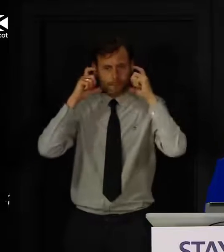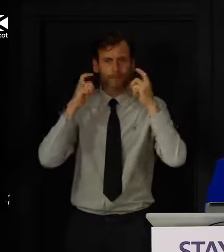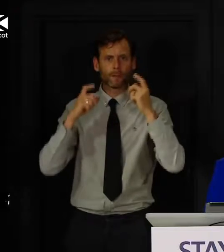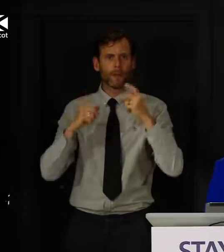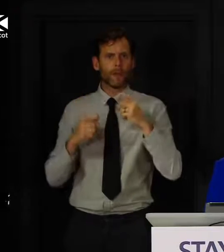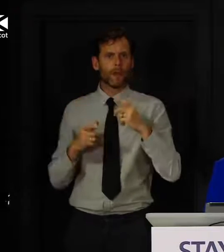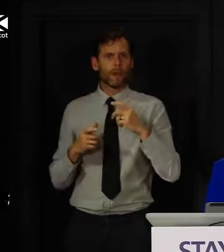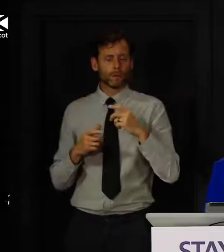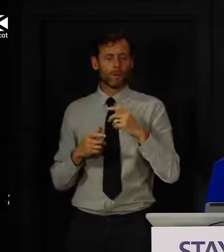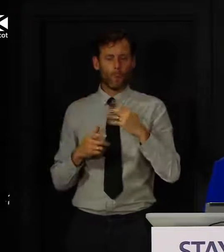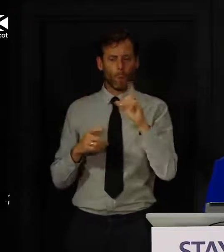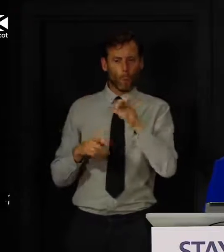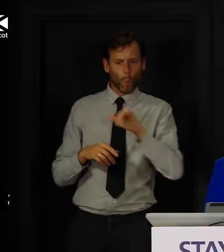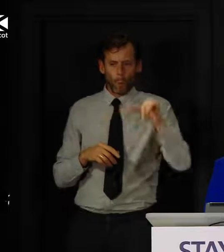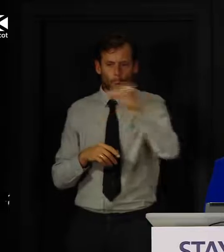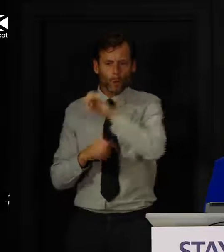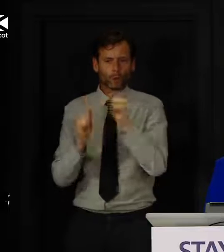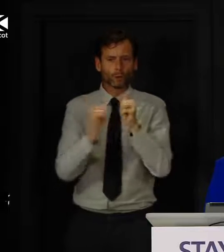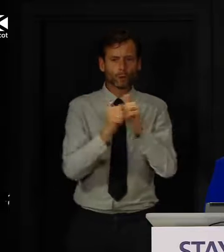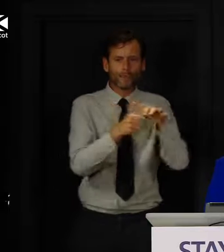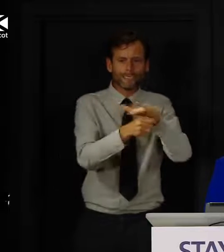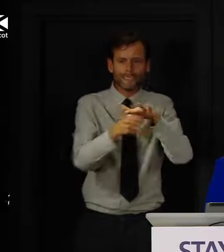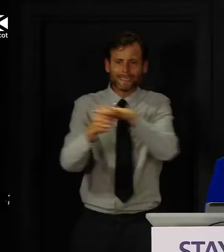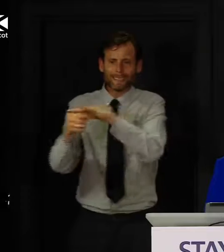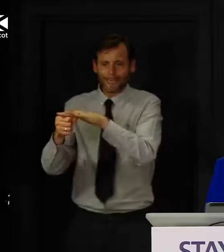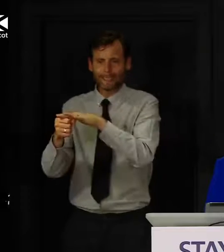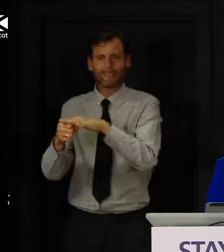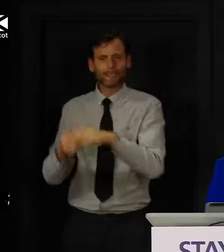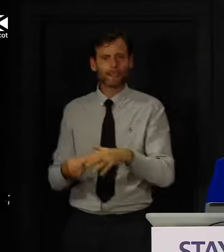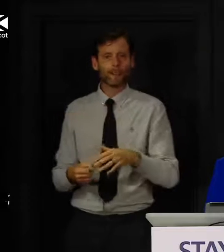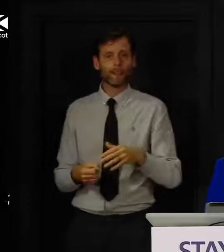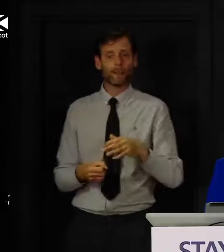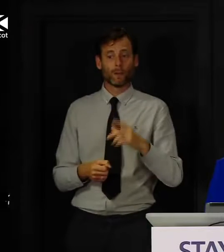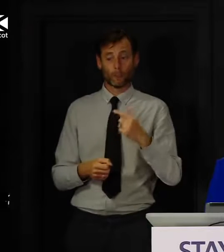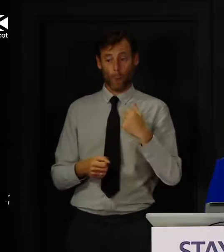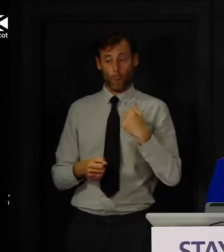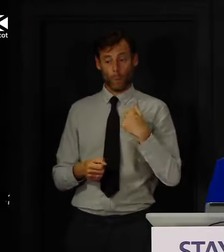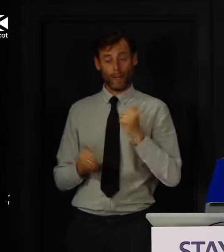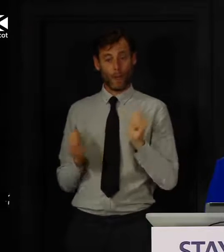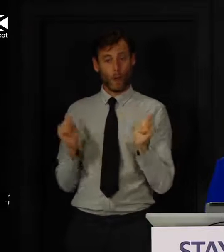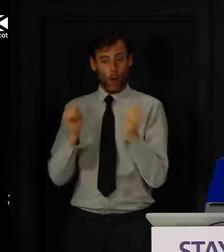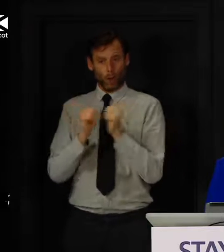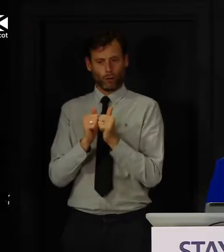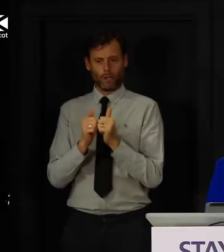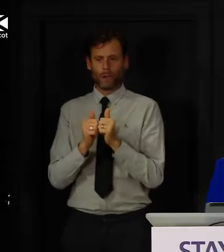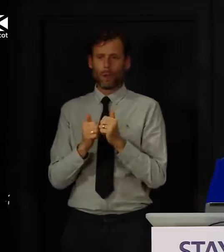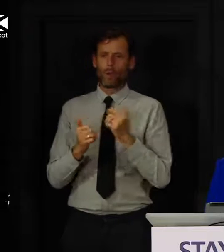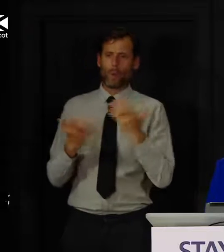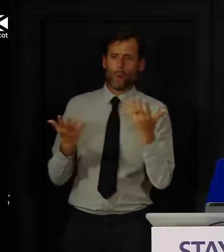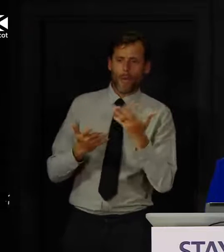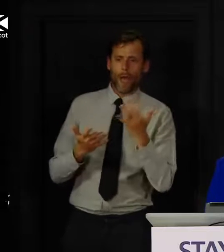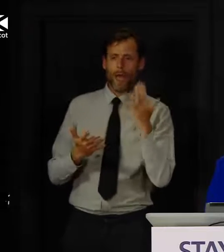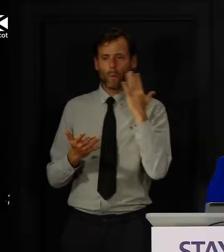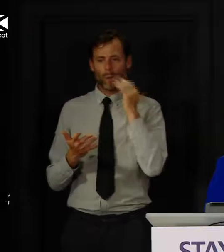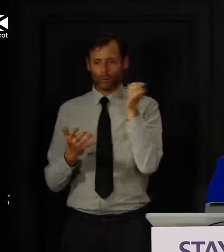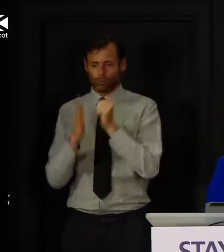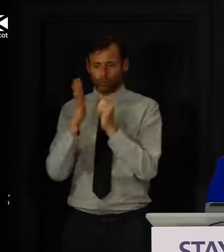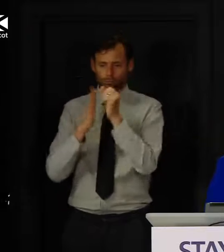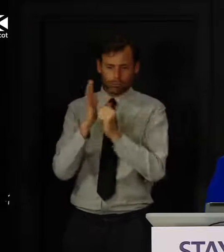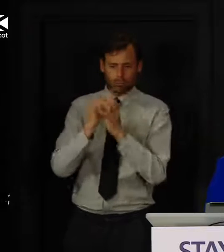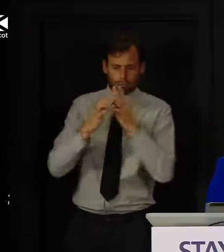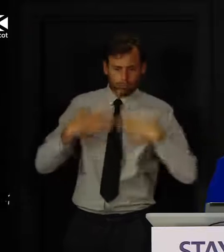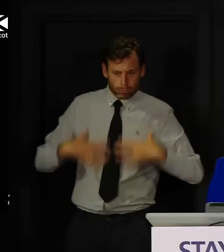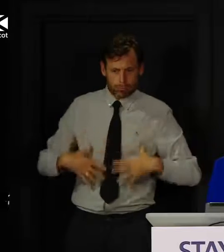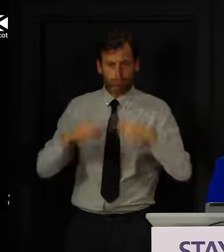other clinical settings in the proper way, following consultation and agreement. And when the figures that have